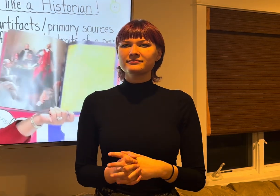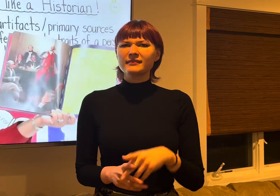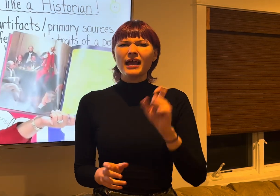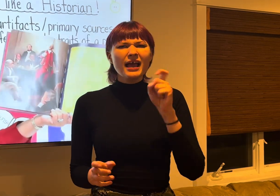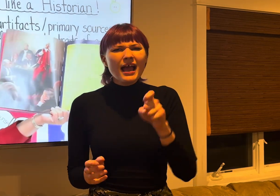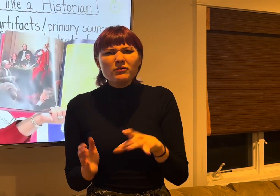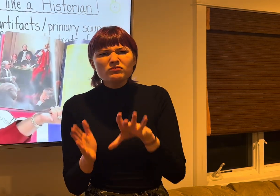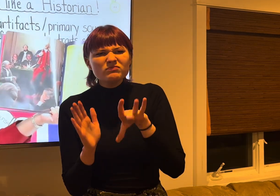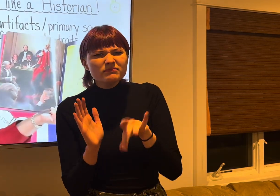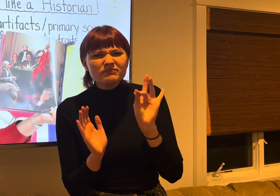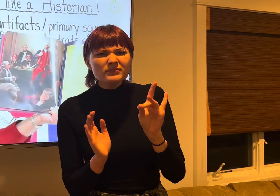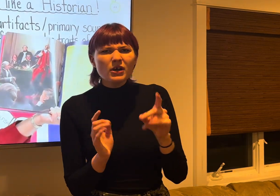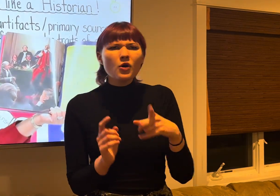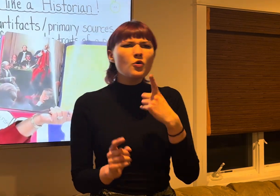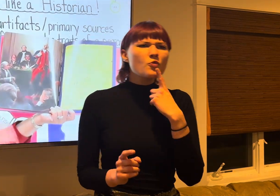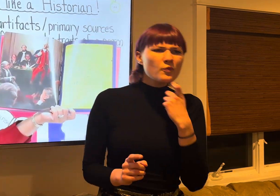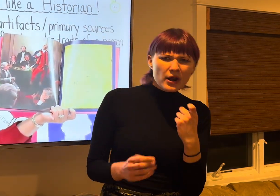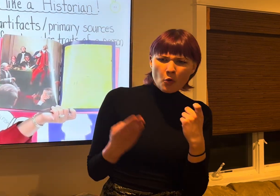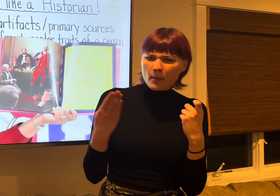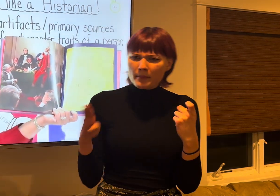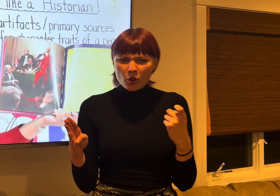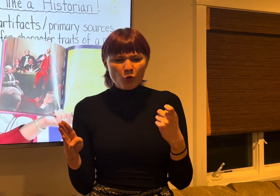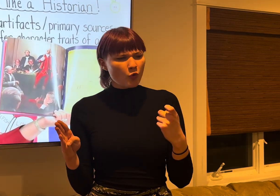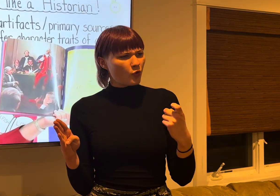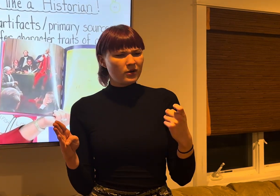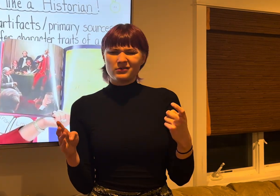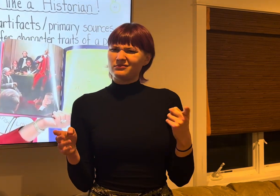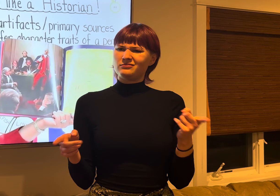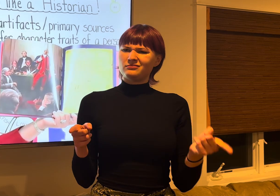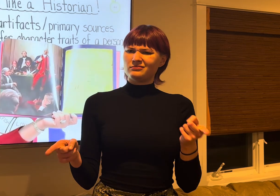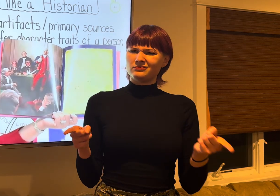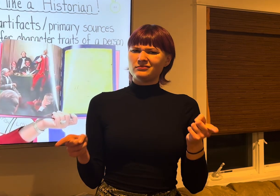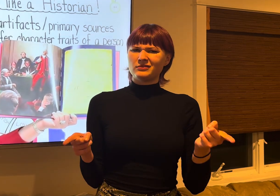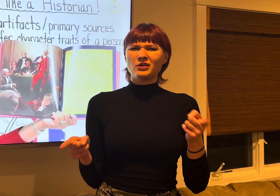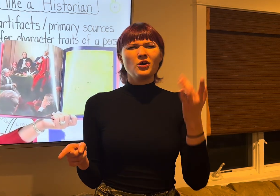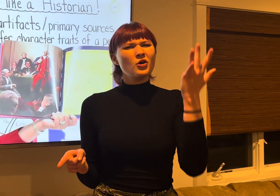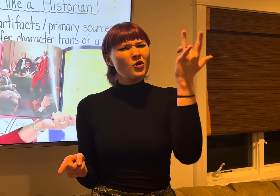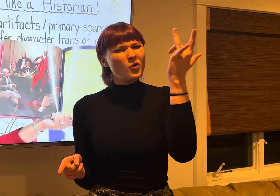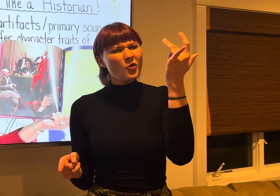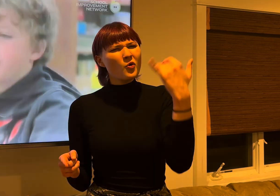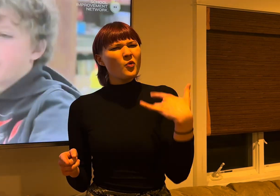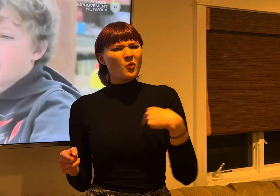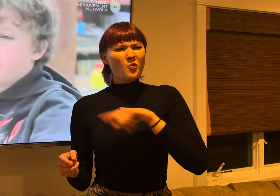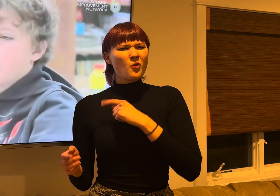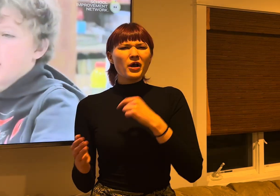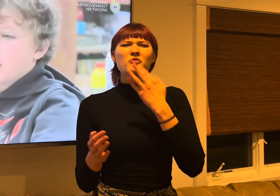blue. Why did we color it red or blue? Maybe because